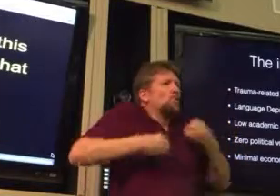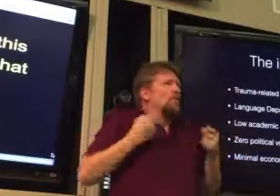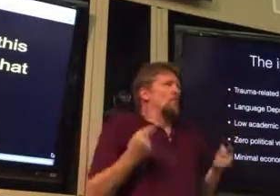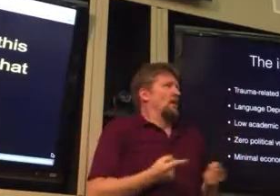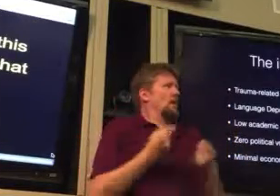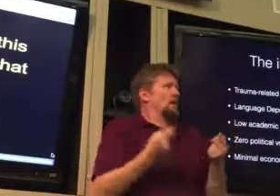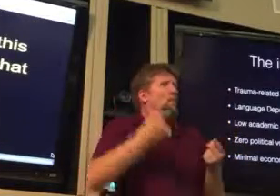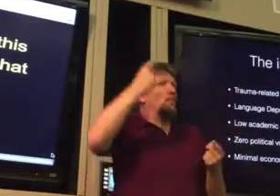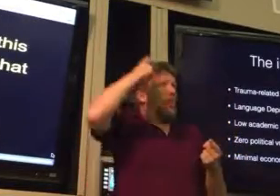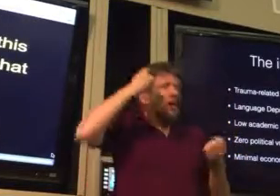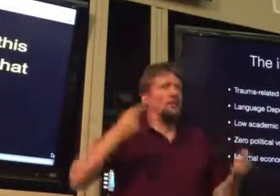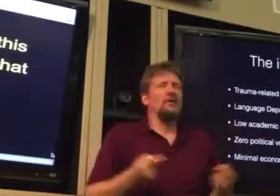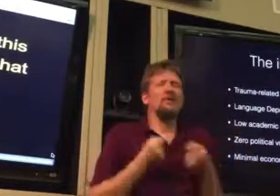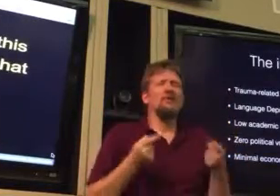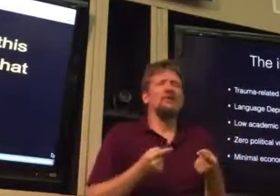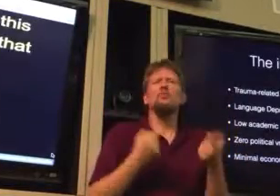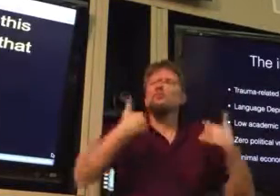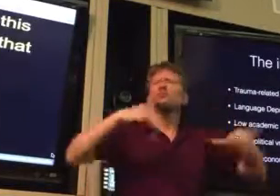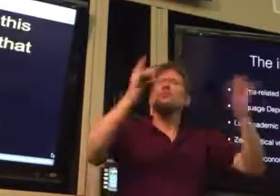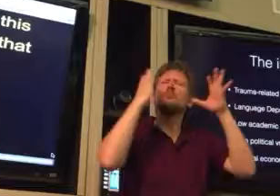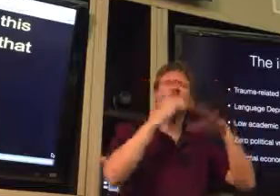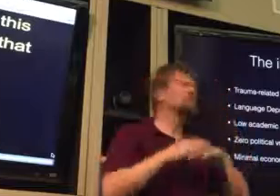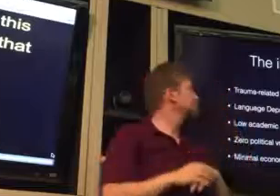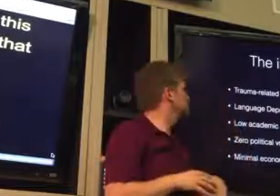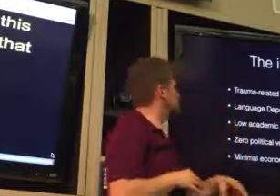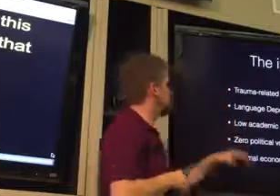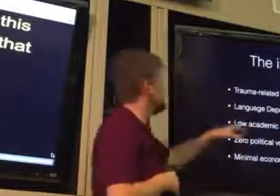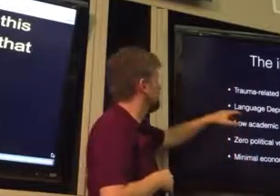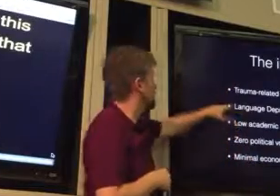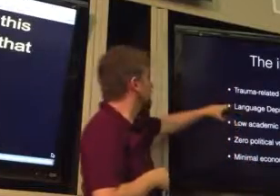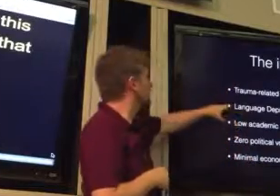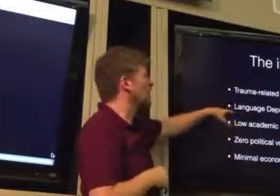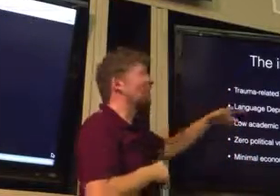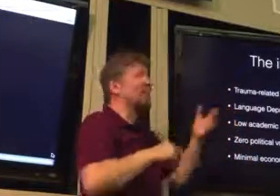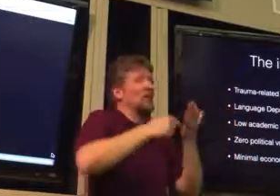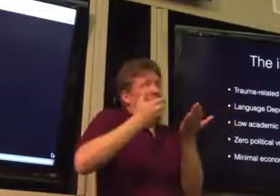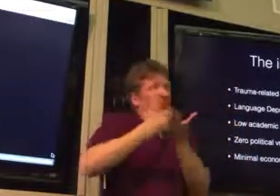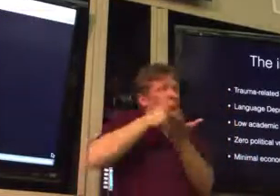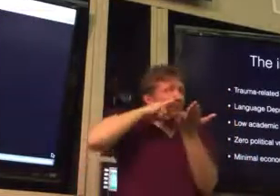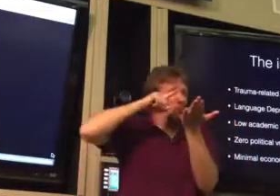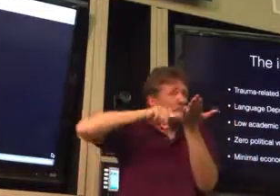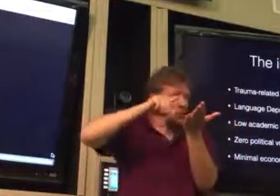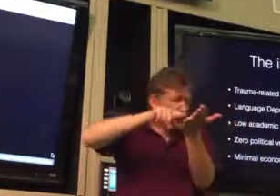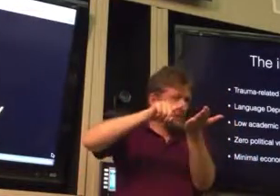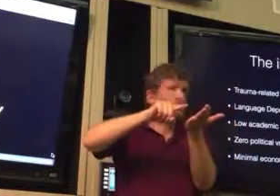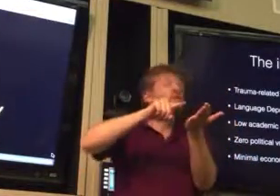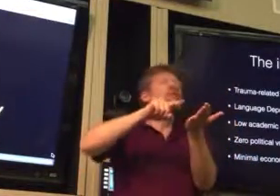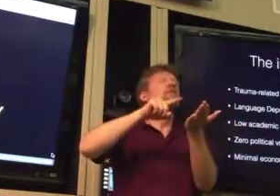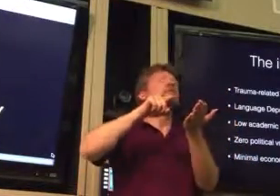to manage themselves within a team. That's internal pain they experience every day.